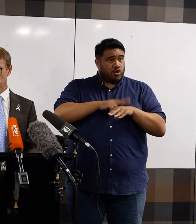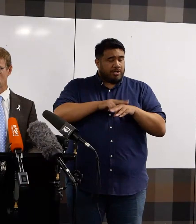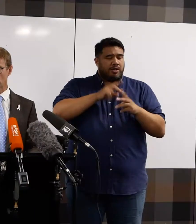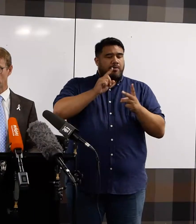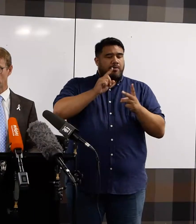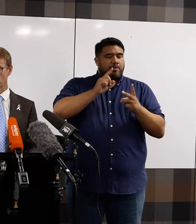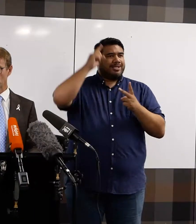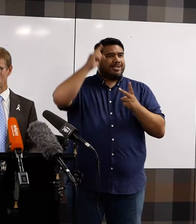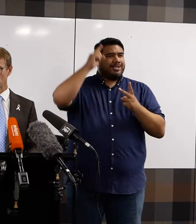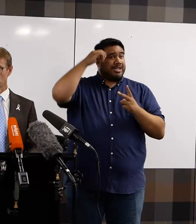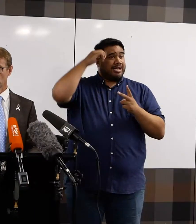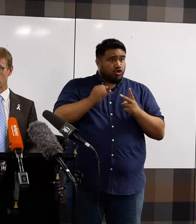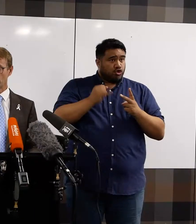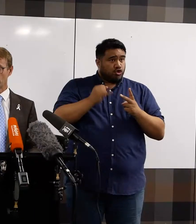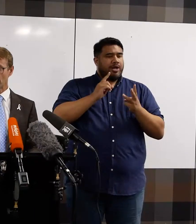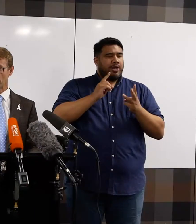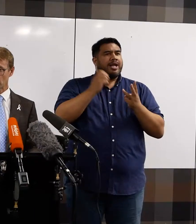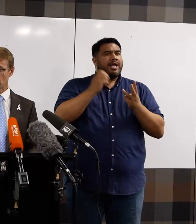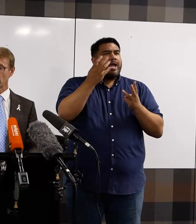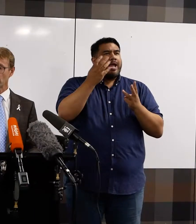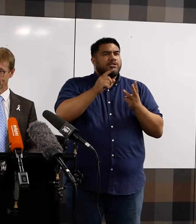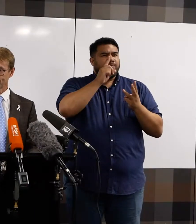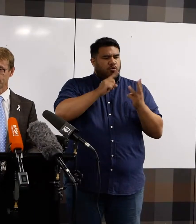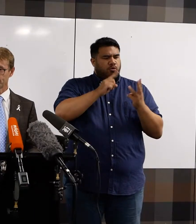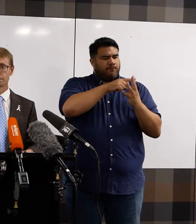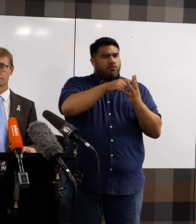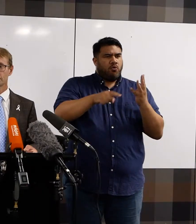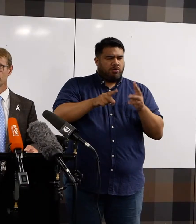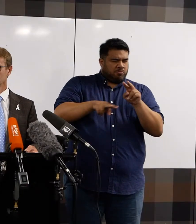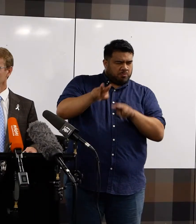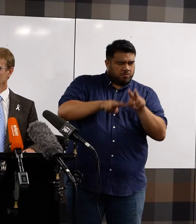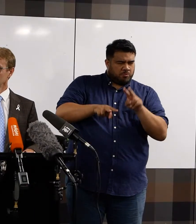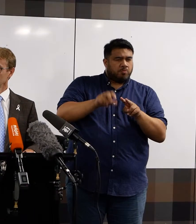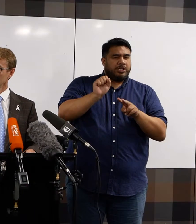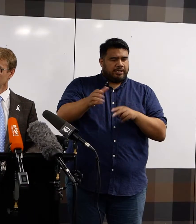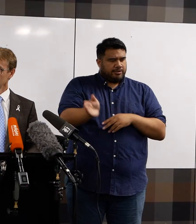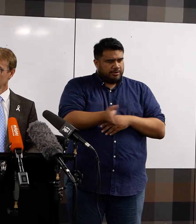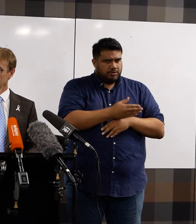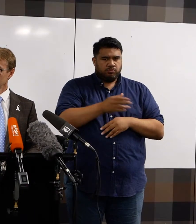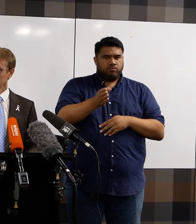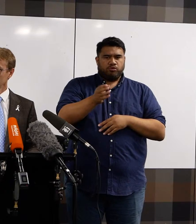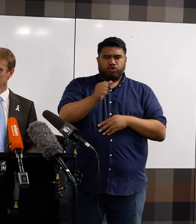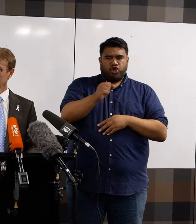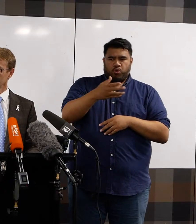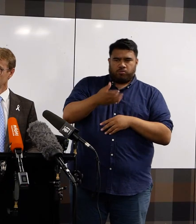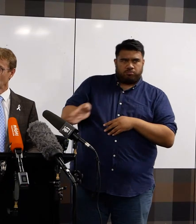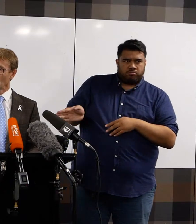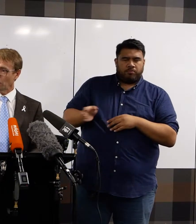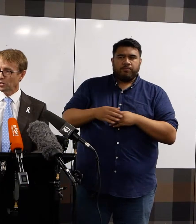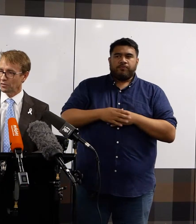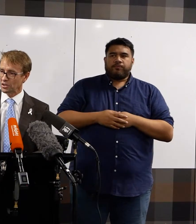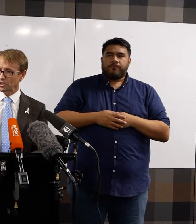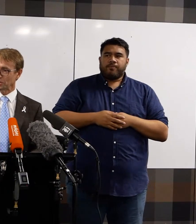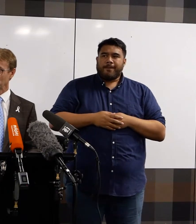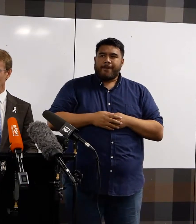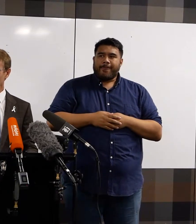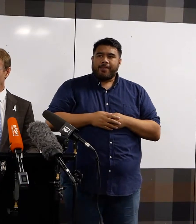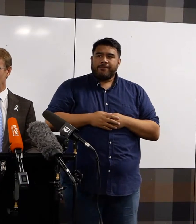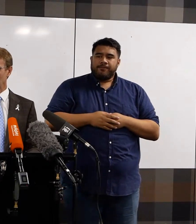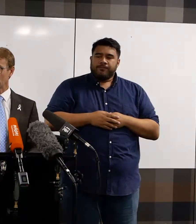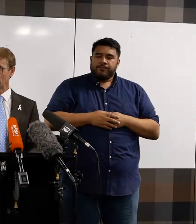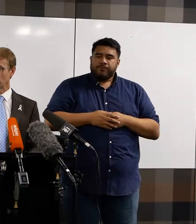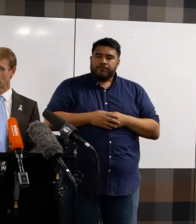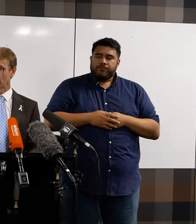assessment to determine if people are fit to travel. How are the teams feeling about getting over to Wuhan? I don't have any sense